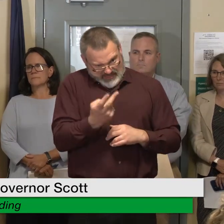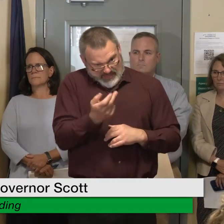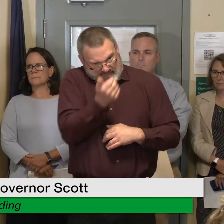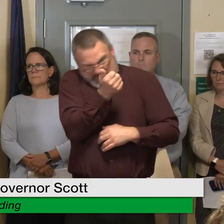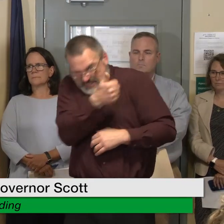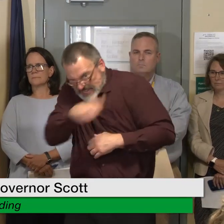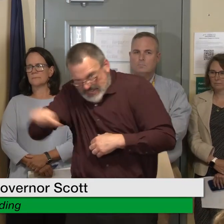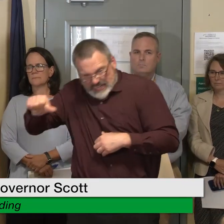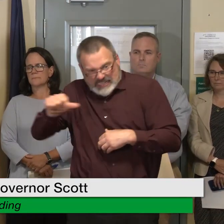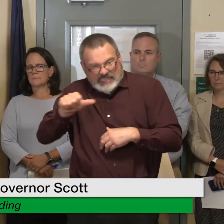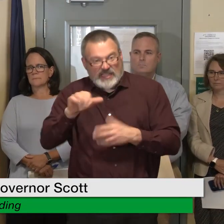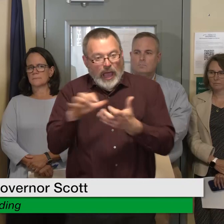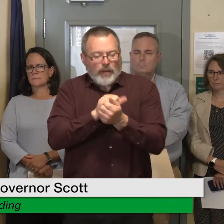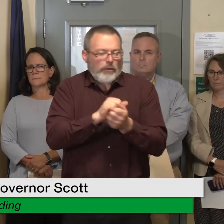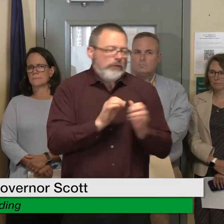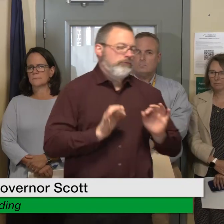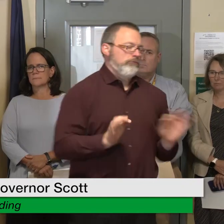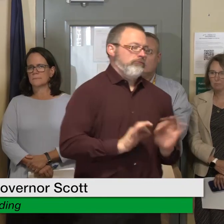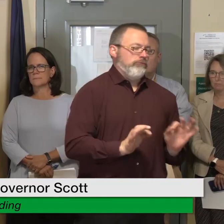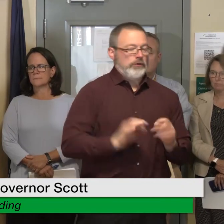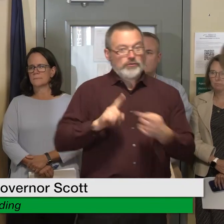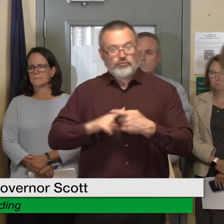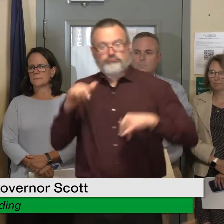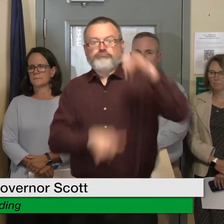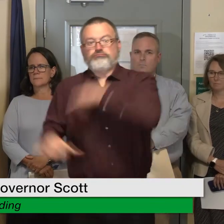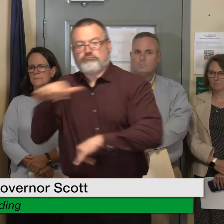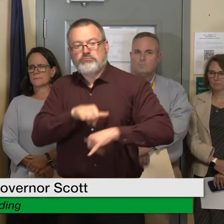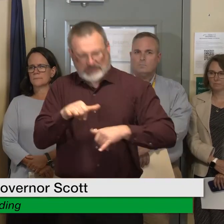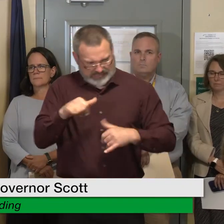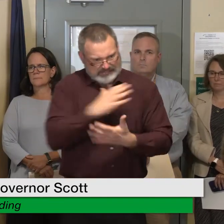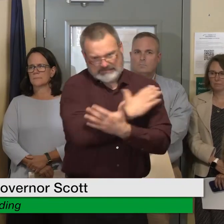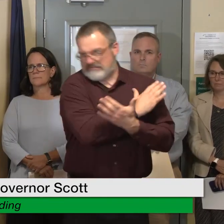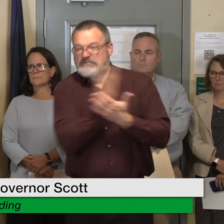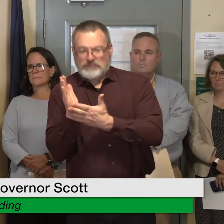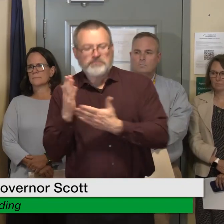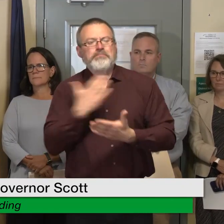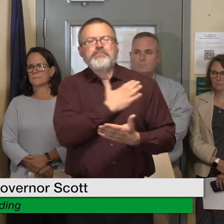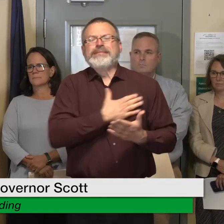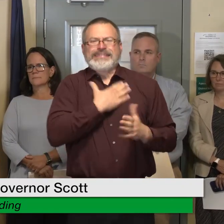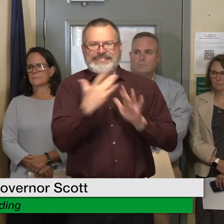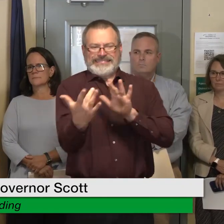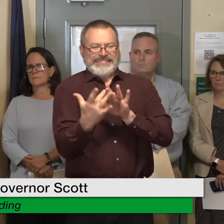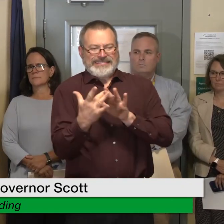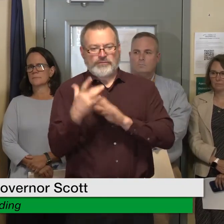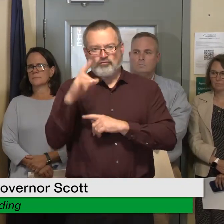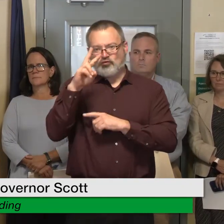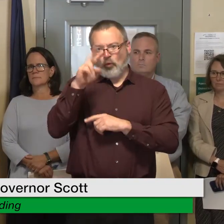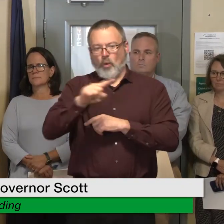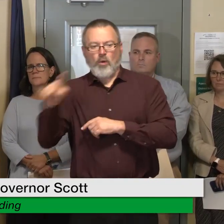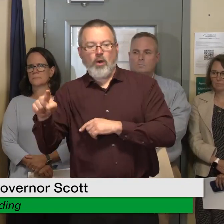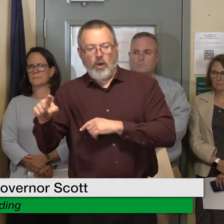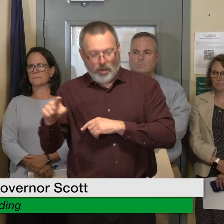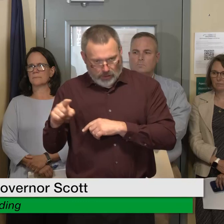for us to know the total impact to help FEMA make this individual assistance